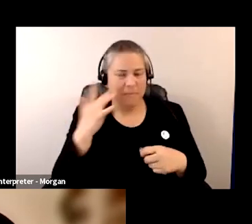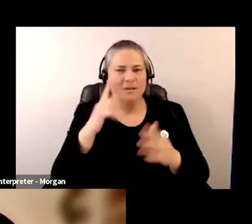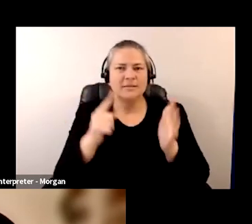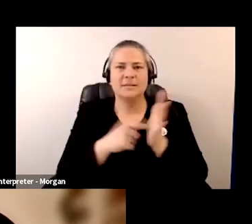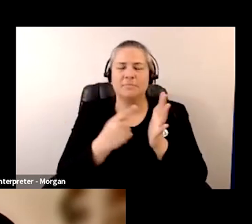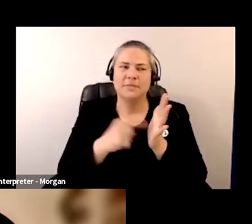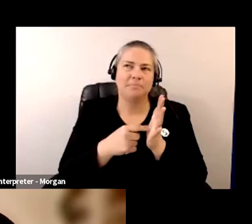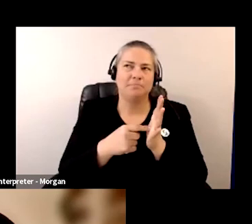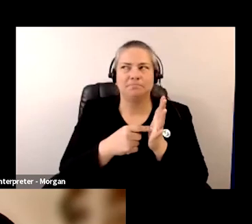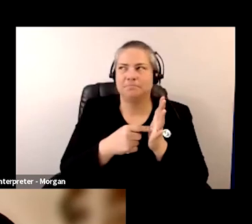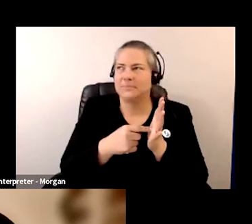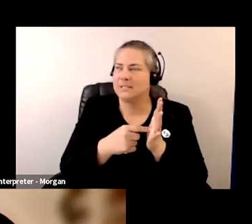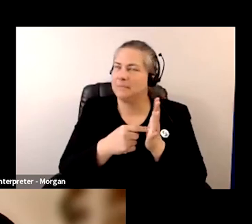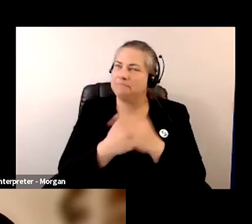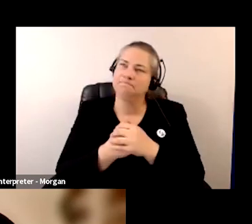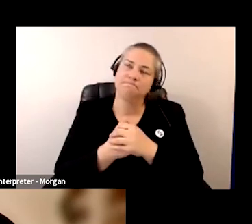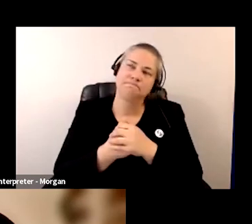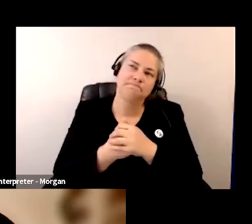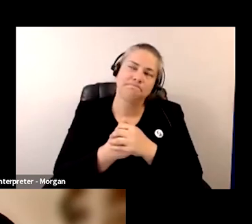the